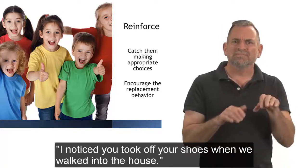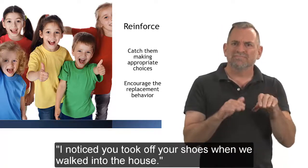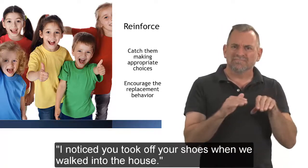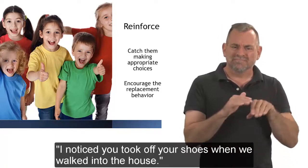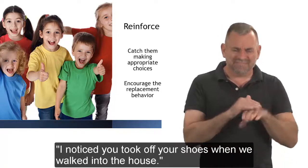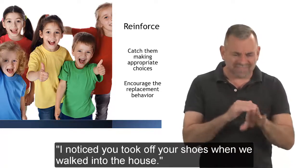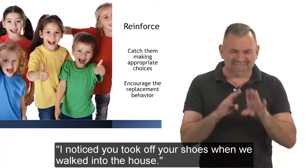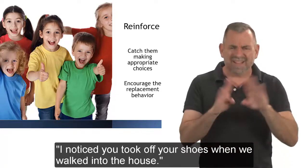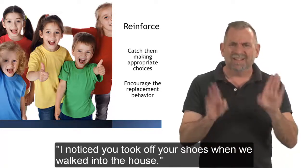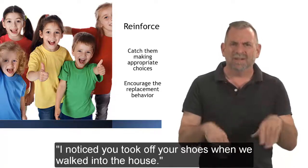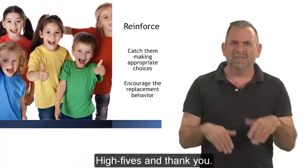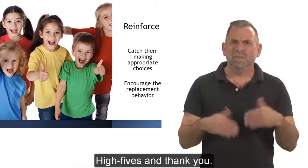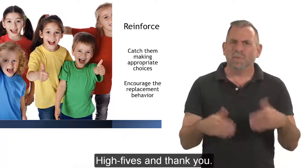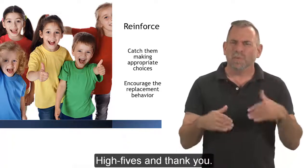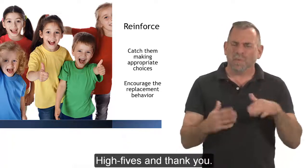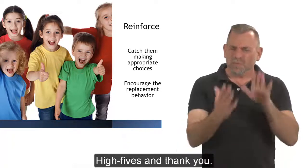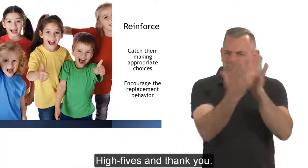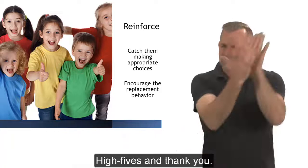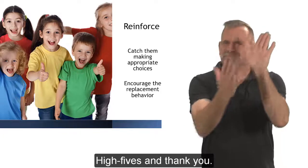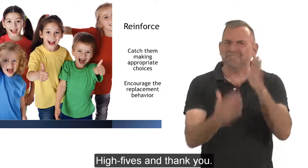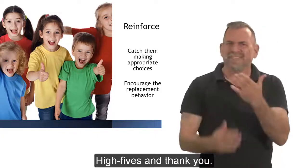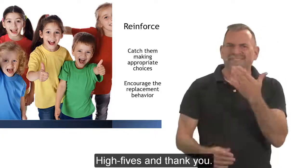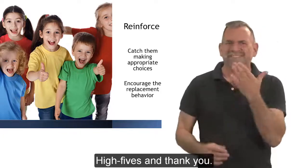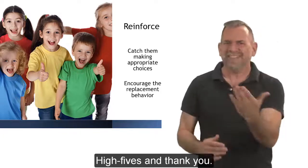the house. High fives and thank you.